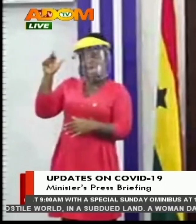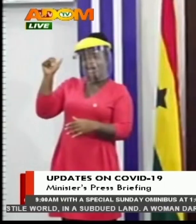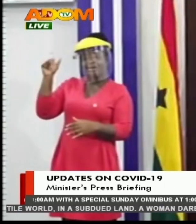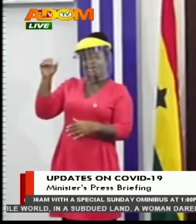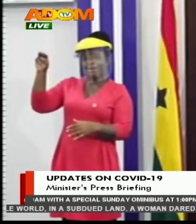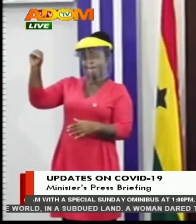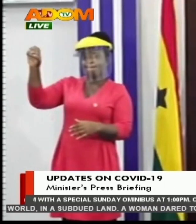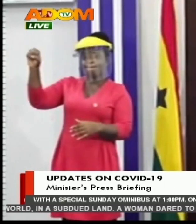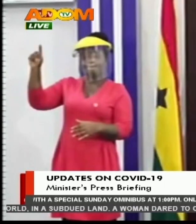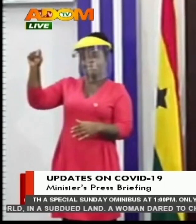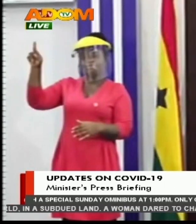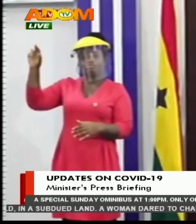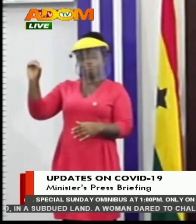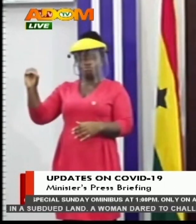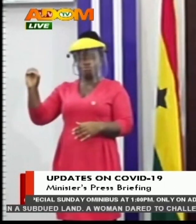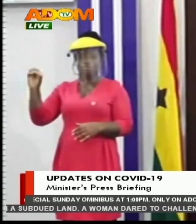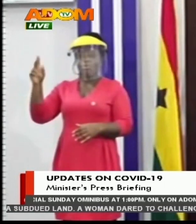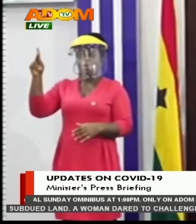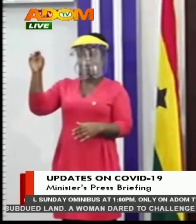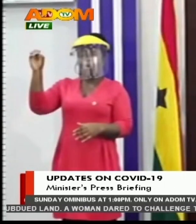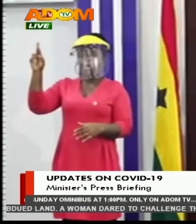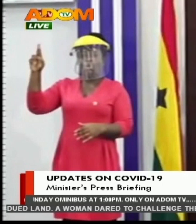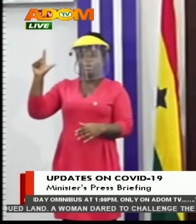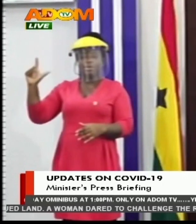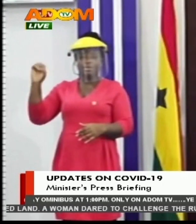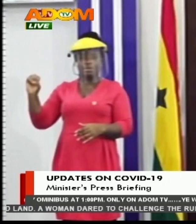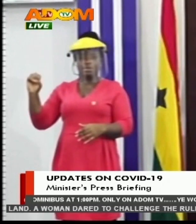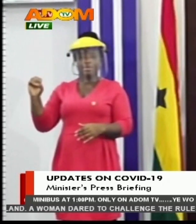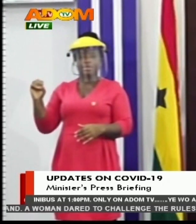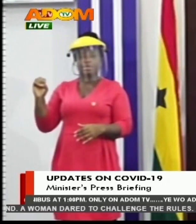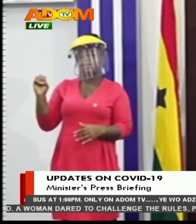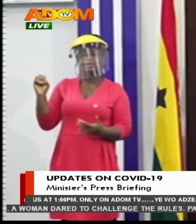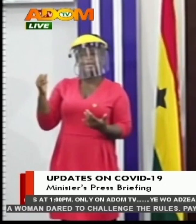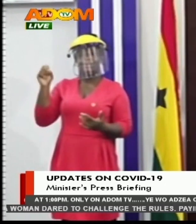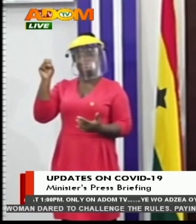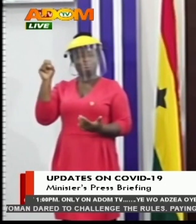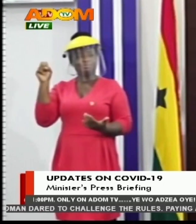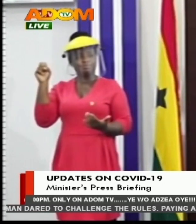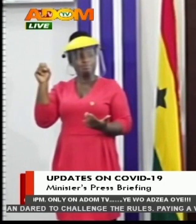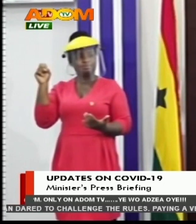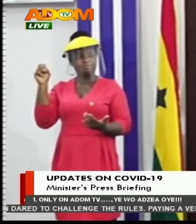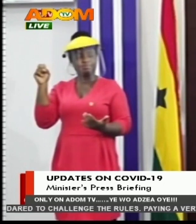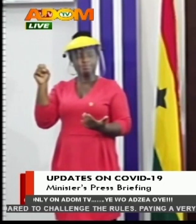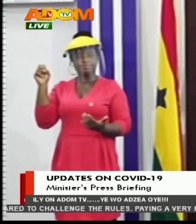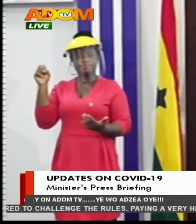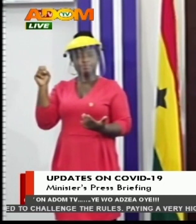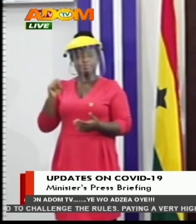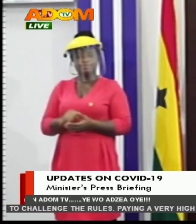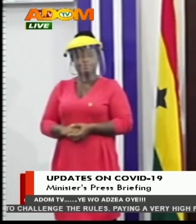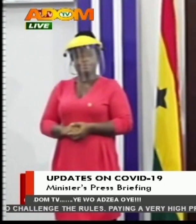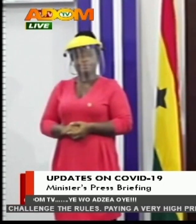down. Ashanti region recorded about 63 new cases, and 90% of them came from